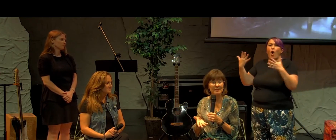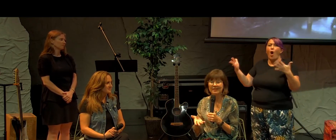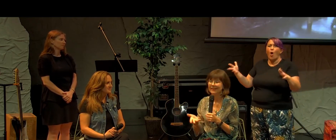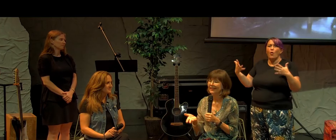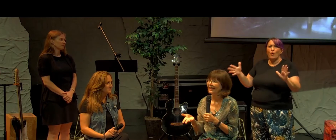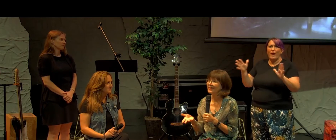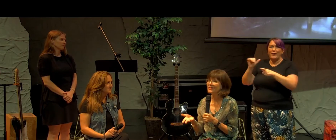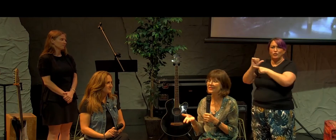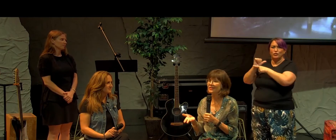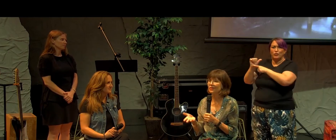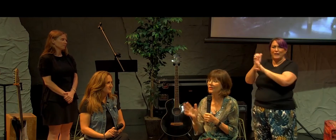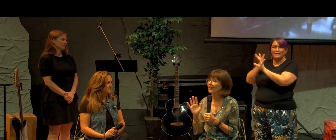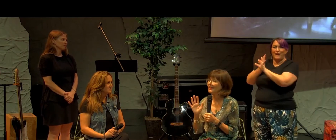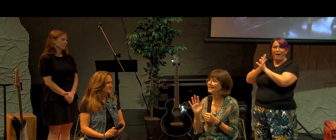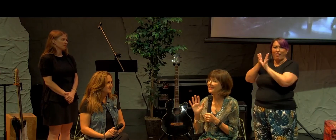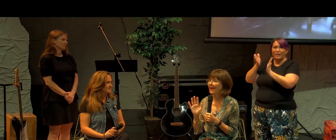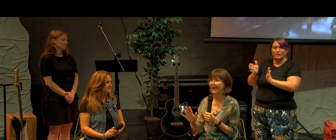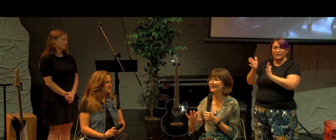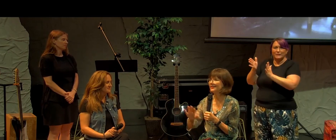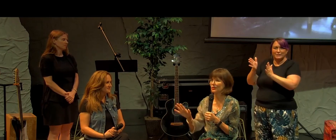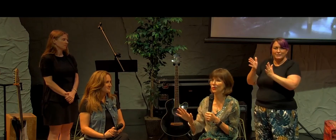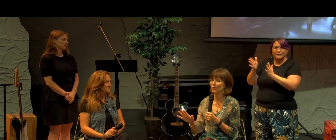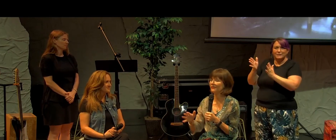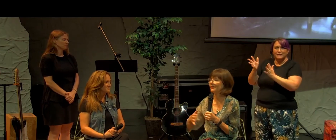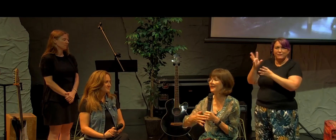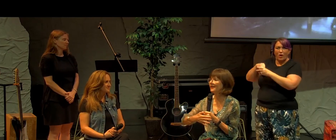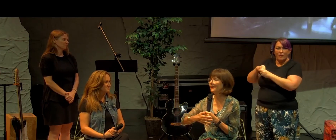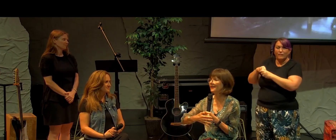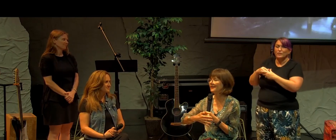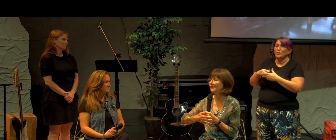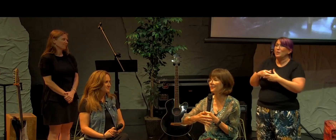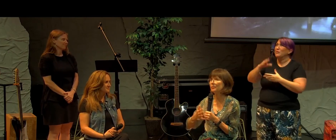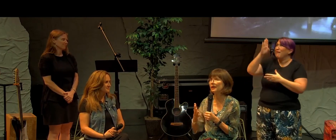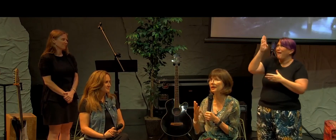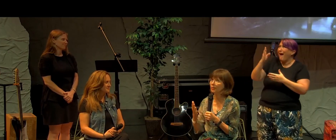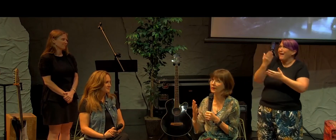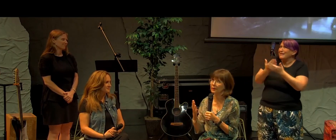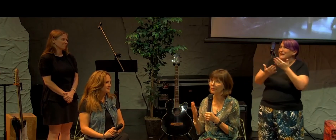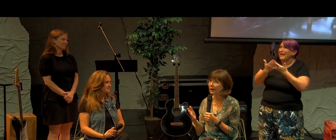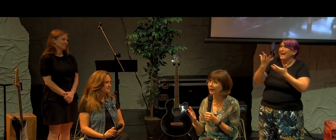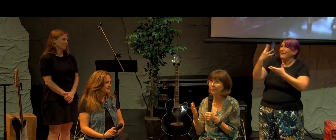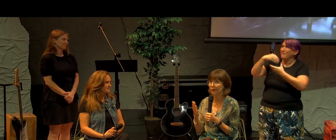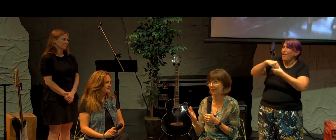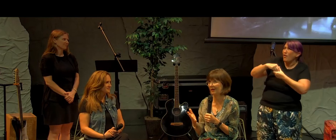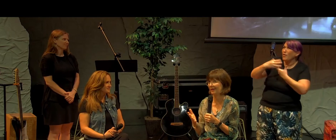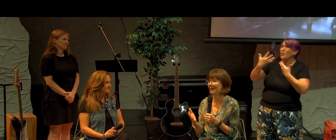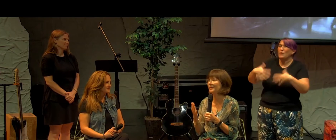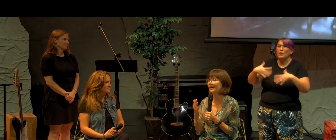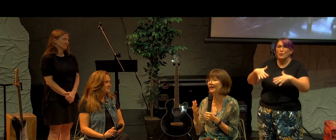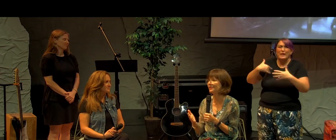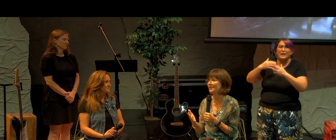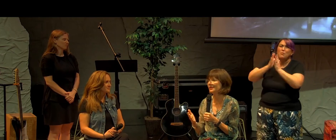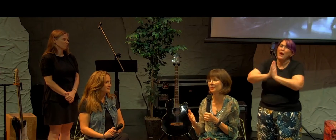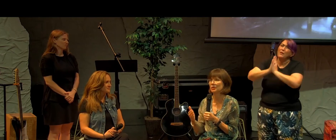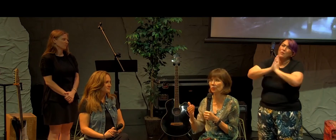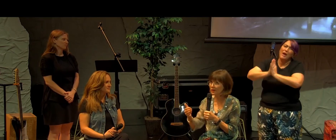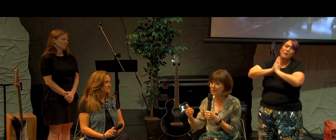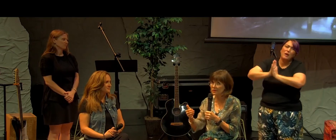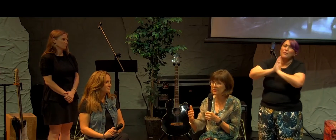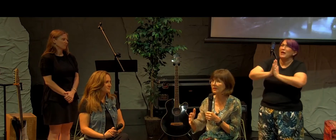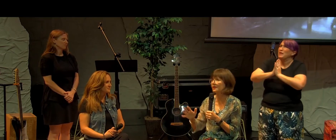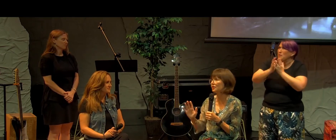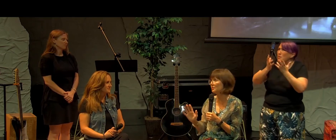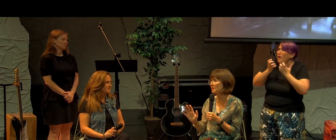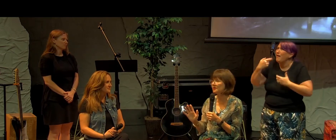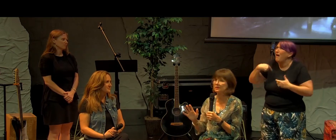psychotherapists. And just to show you God's hand in this whole thing, I felt like he, you know, we prayed and prayed and prayed and prayed at about every step. Do you want us to do